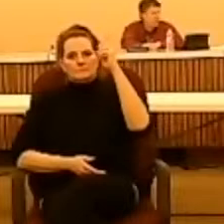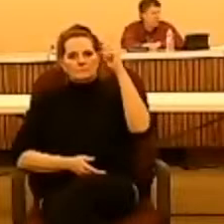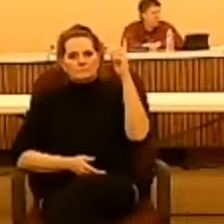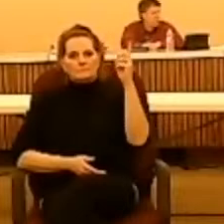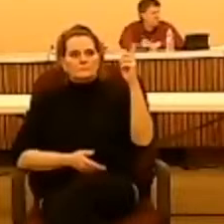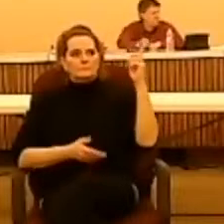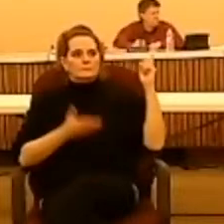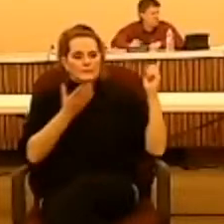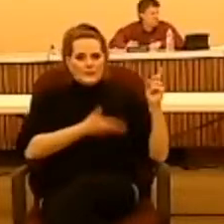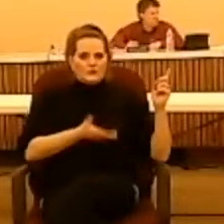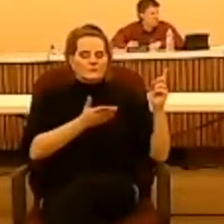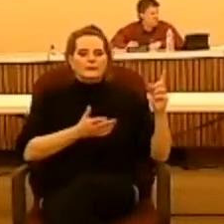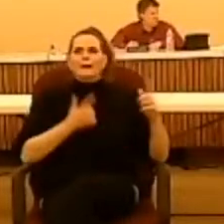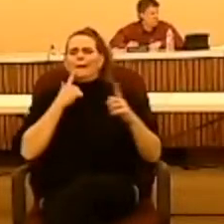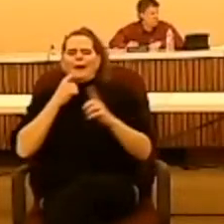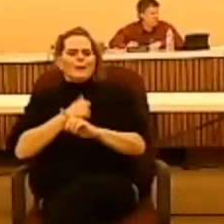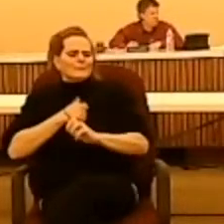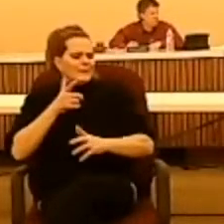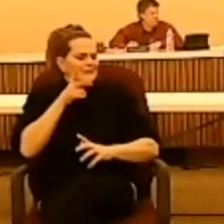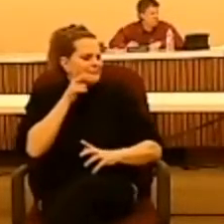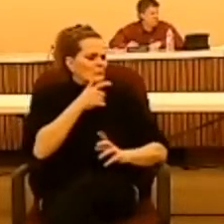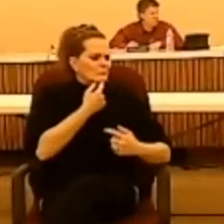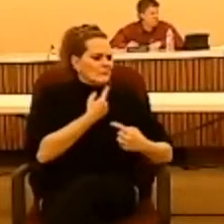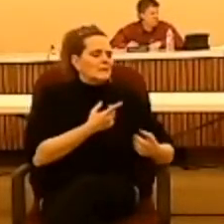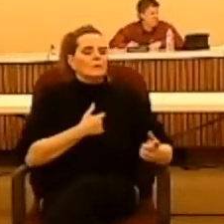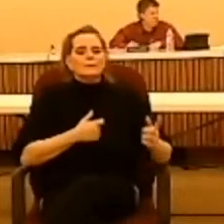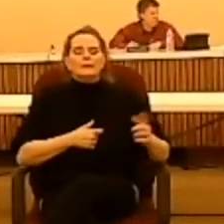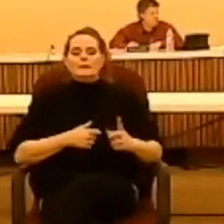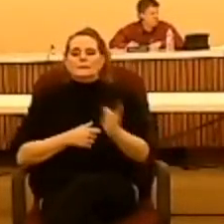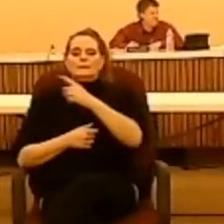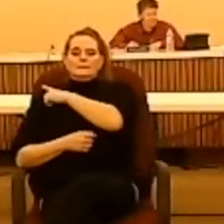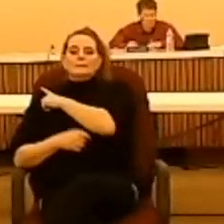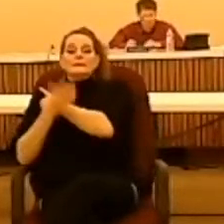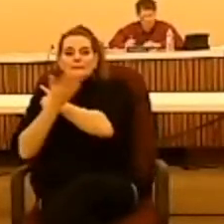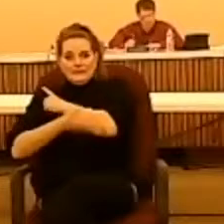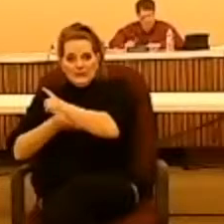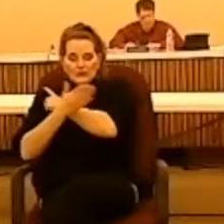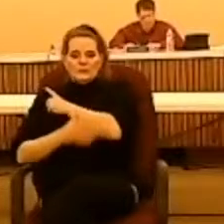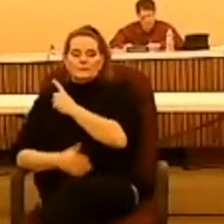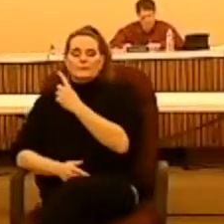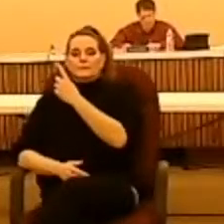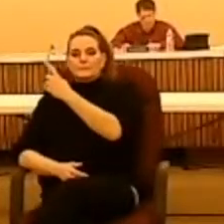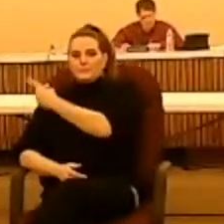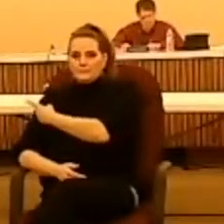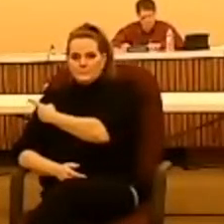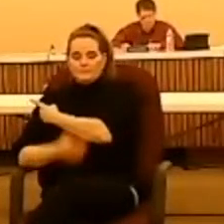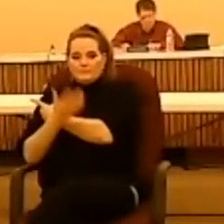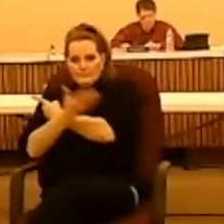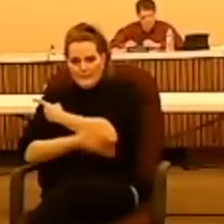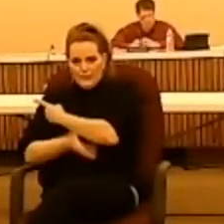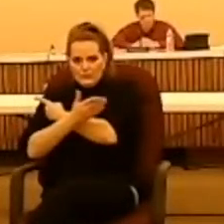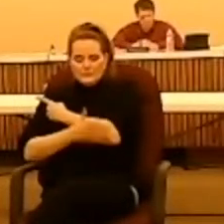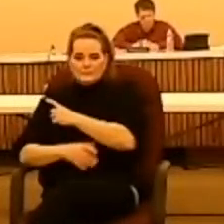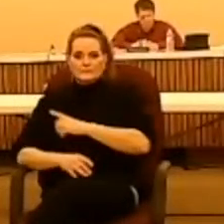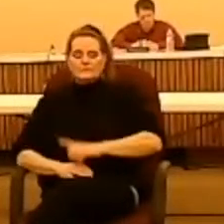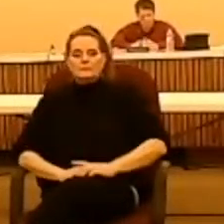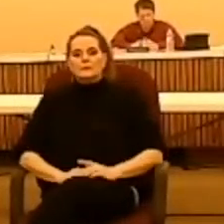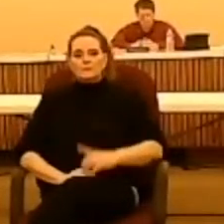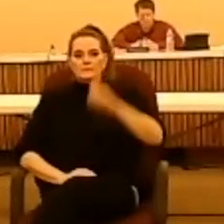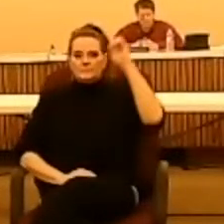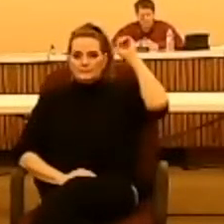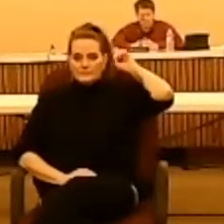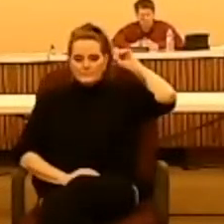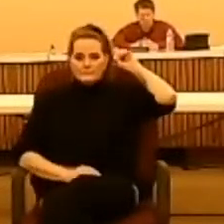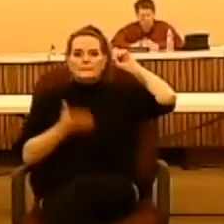Here. Oh, I'm sorry, I didn't hear you. Councilmember Safranek. Here. Councilmember Bolsner. Here.